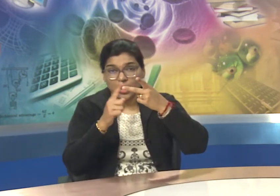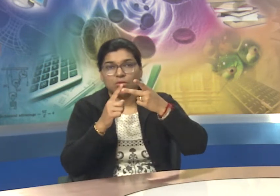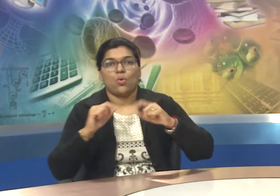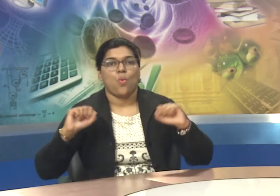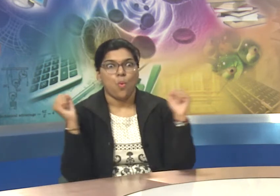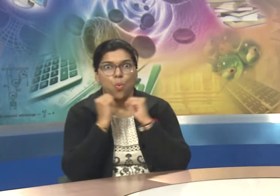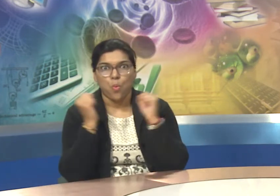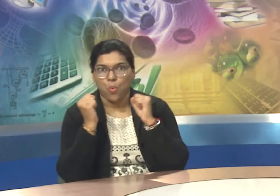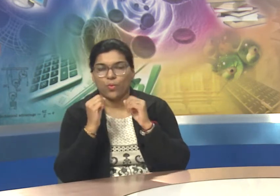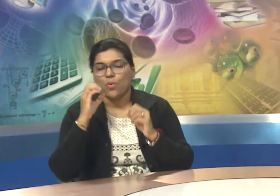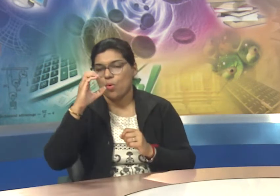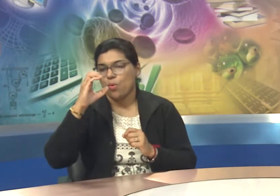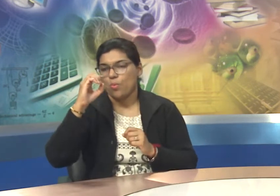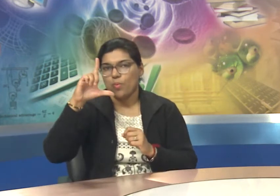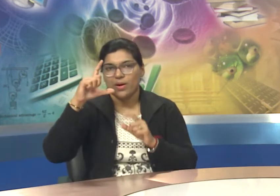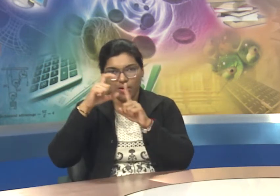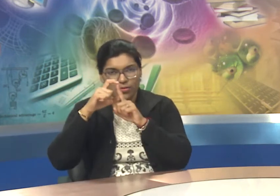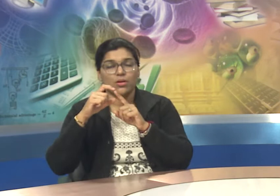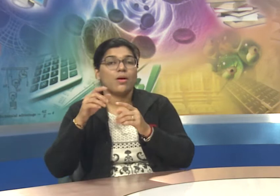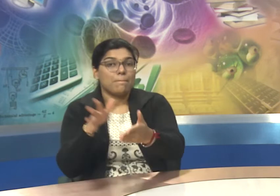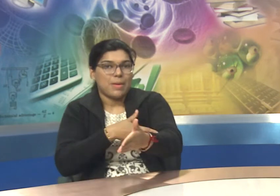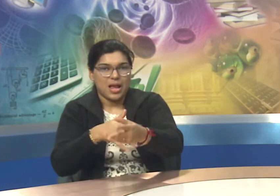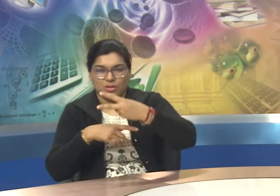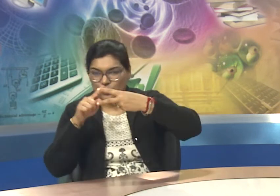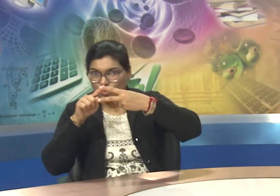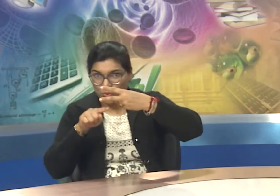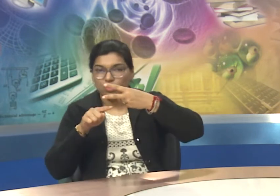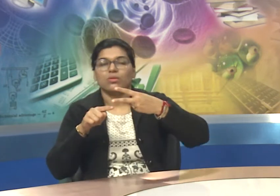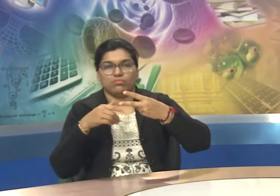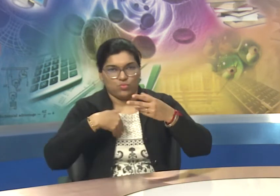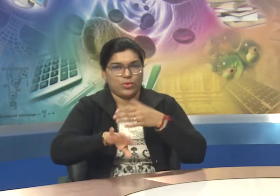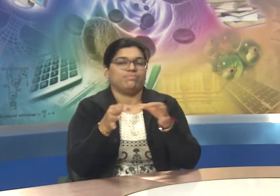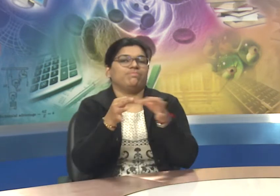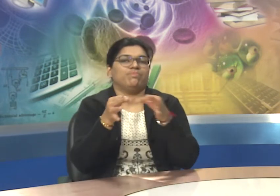and the second is cold-blooded animals.